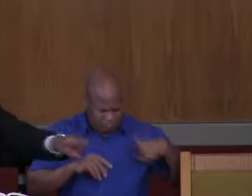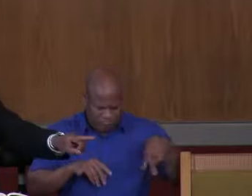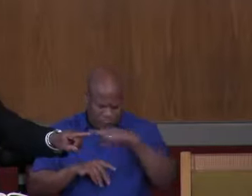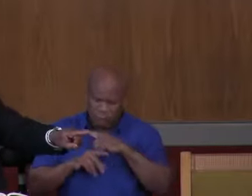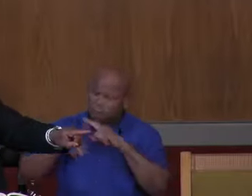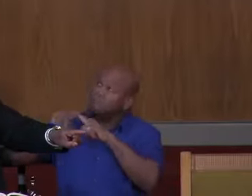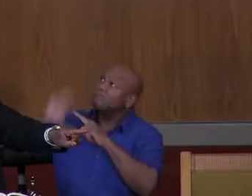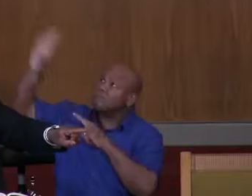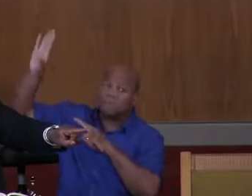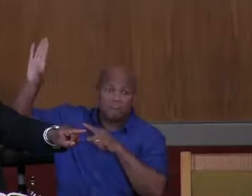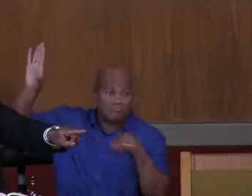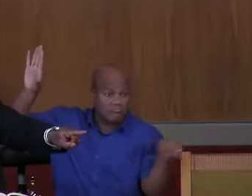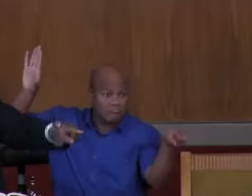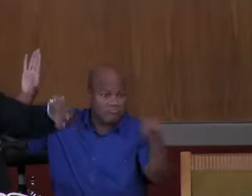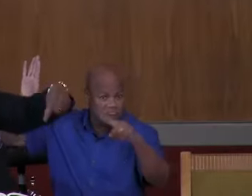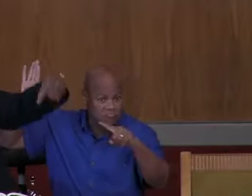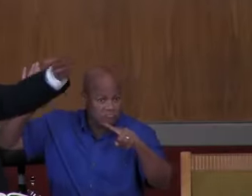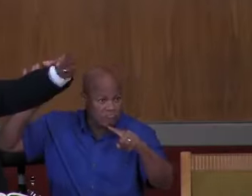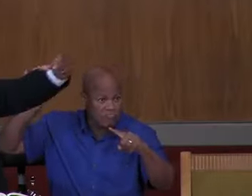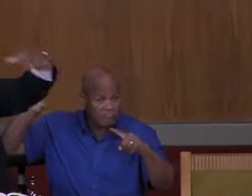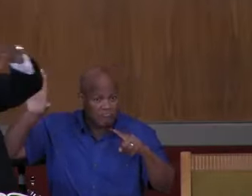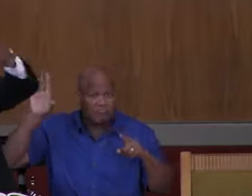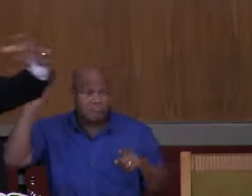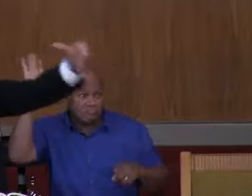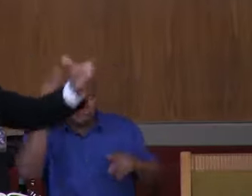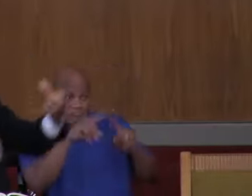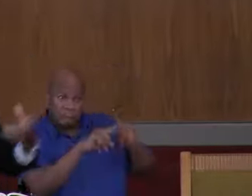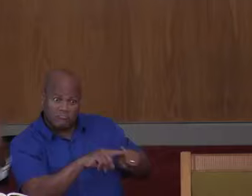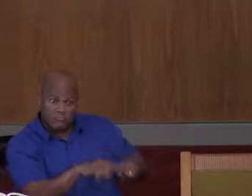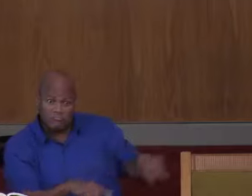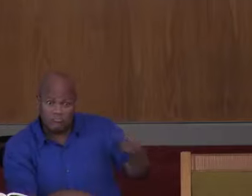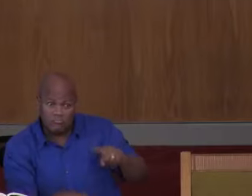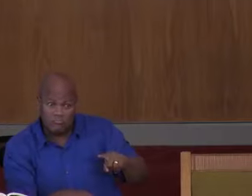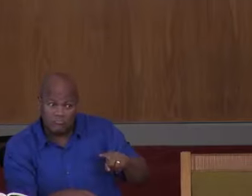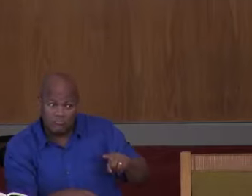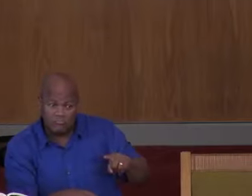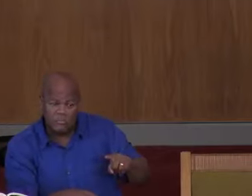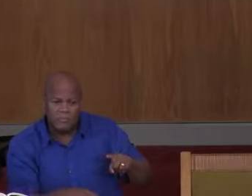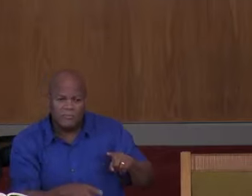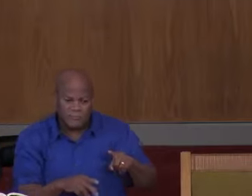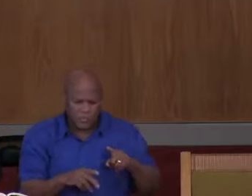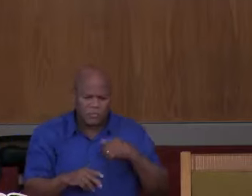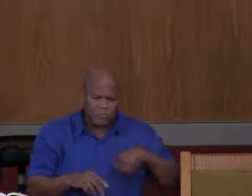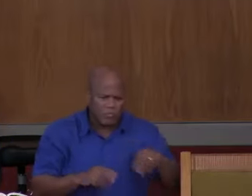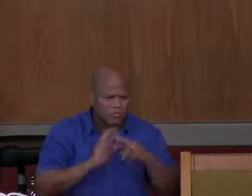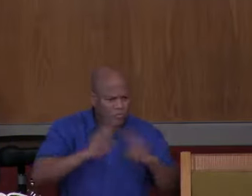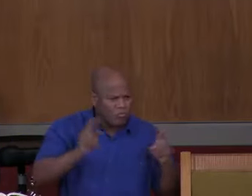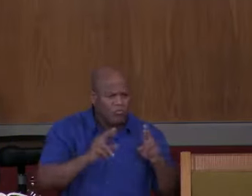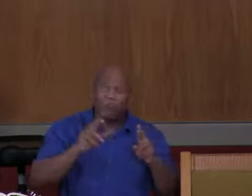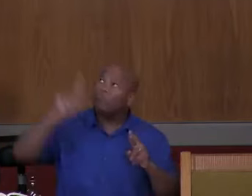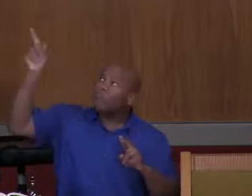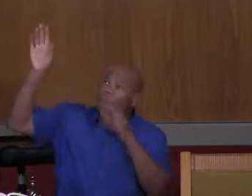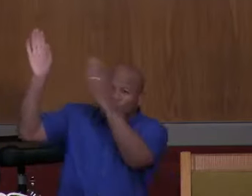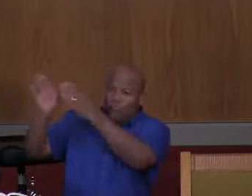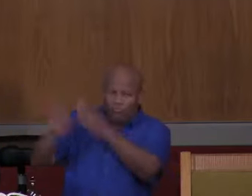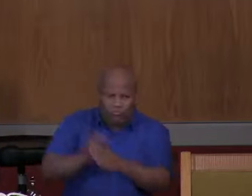he sent us so that we can walk into what he has prepared for us? Come on, somebody.